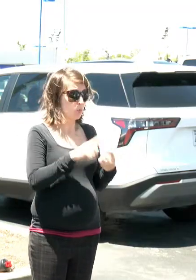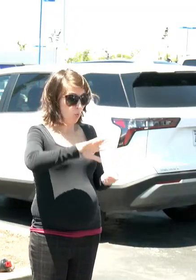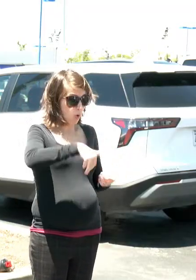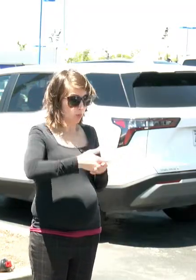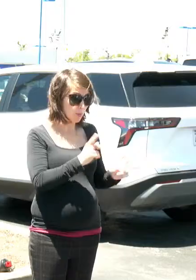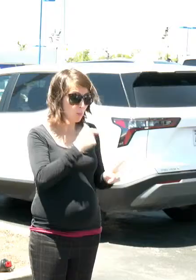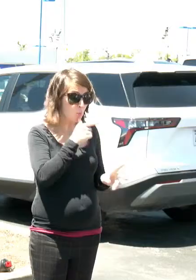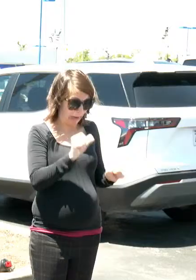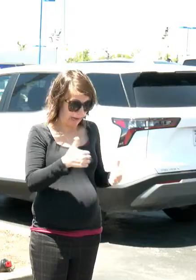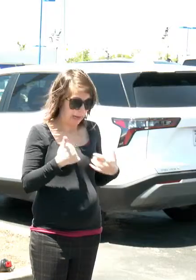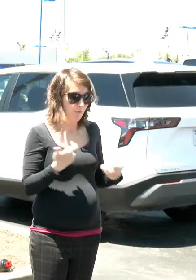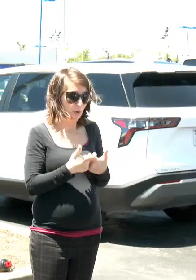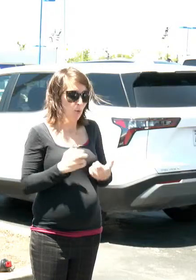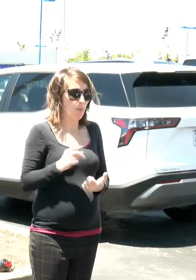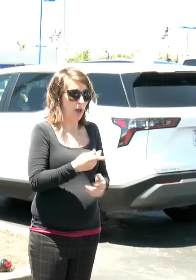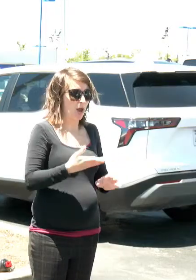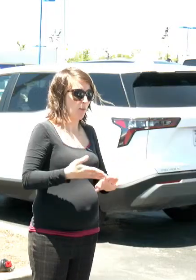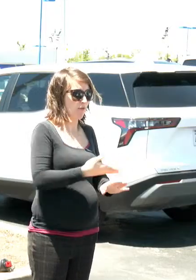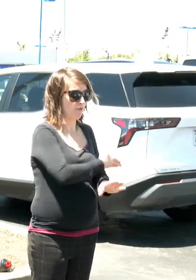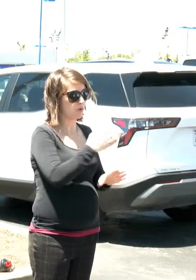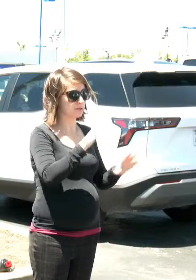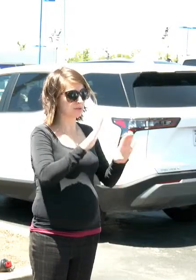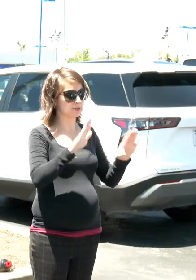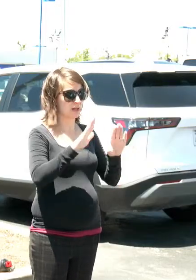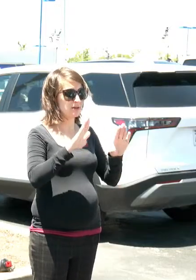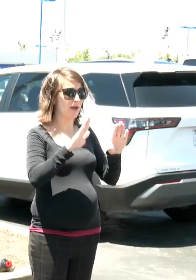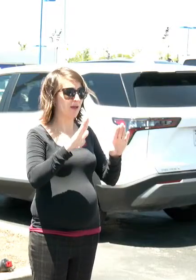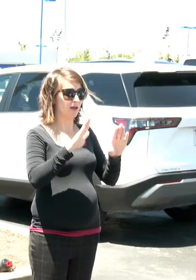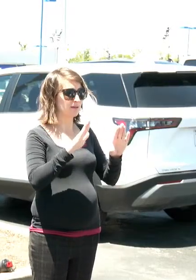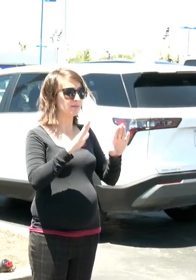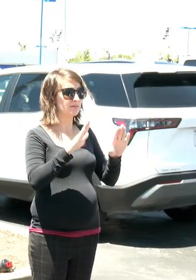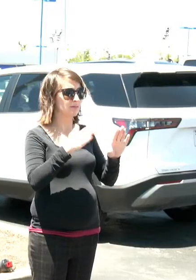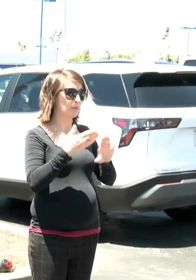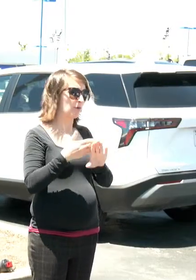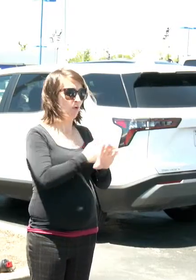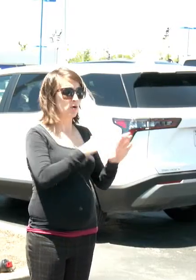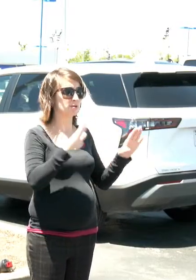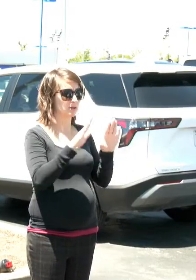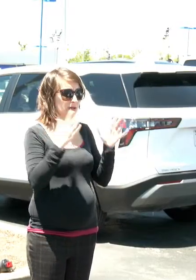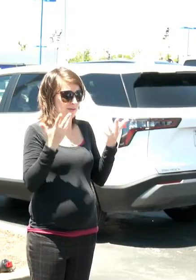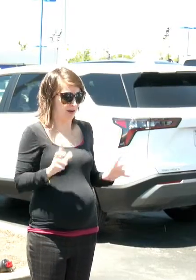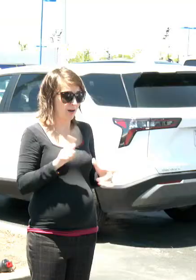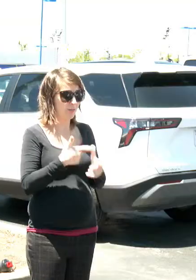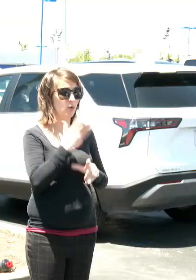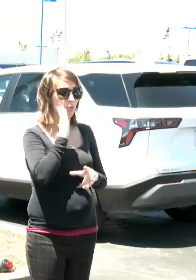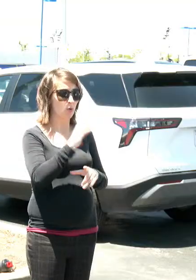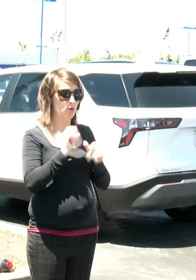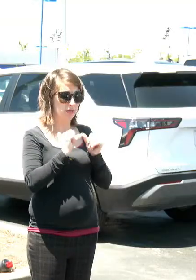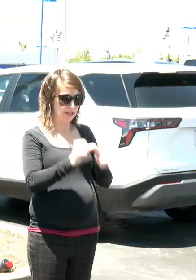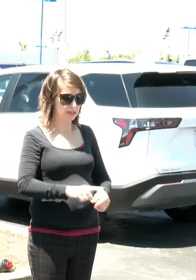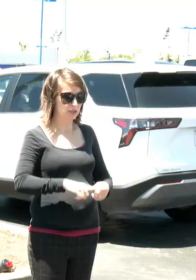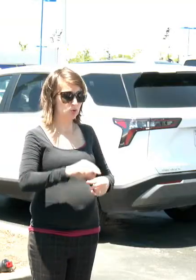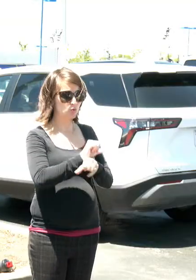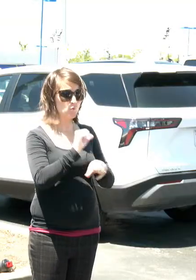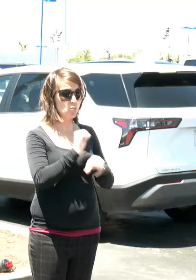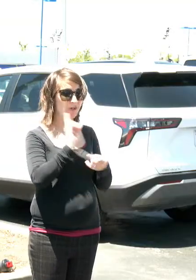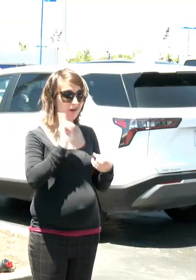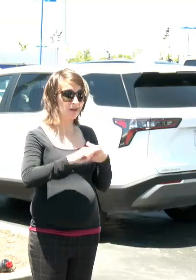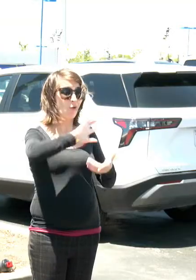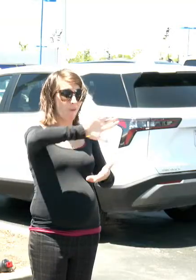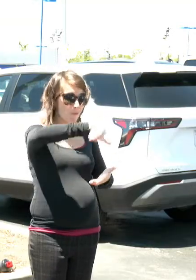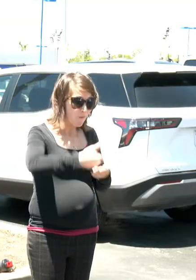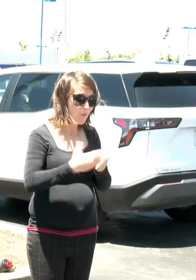customers by the end of the day Sunday, but we will continue to work until all customers are